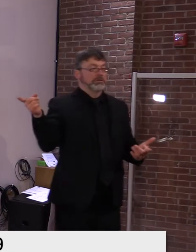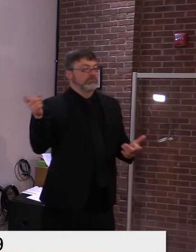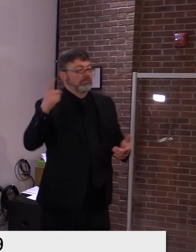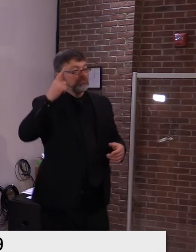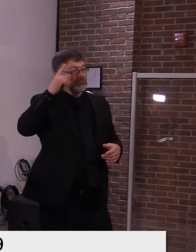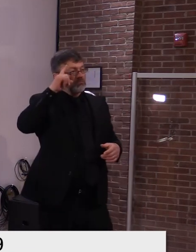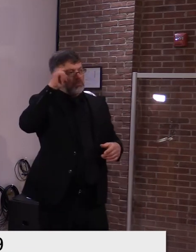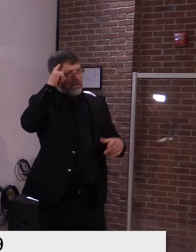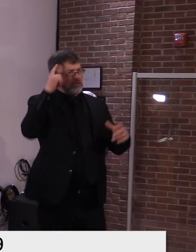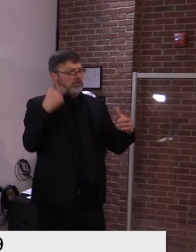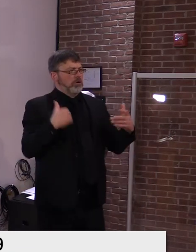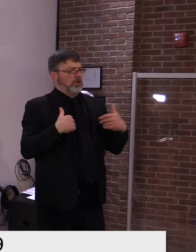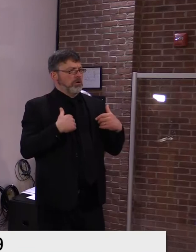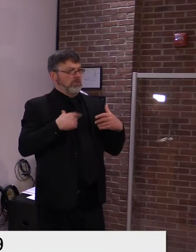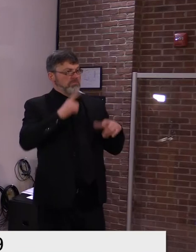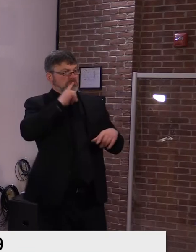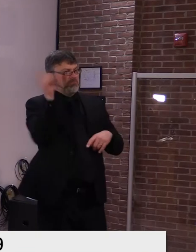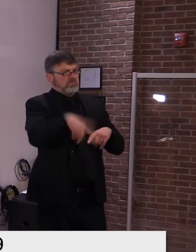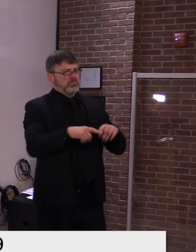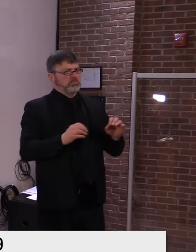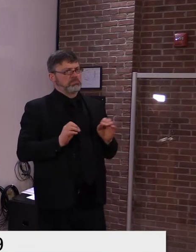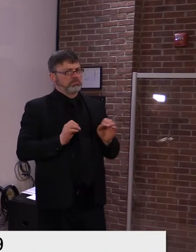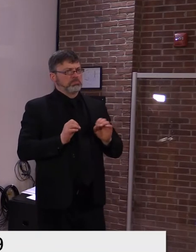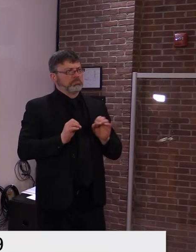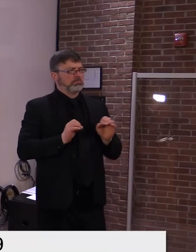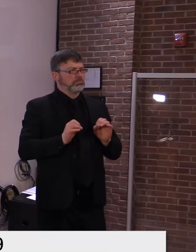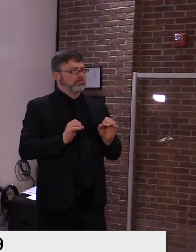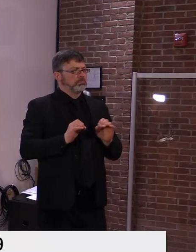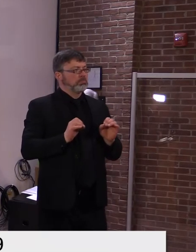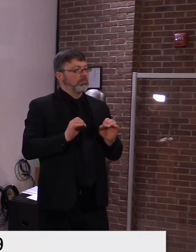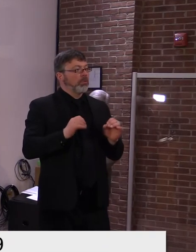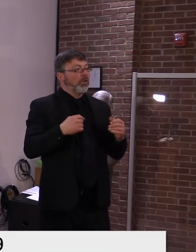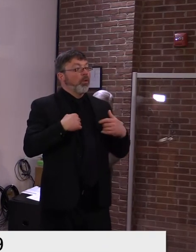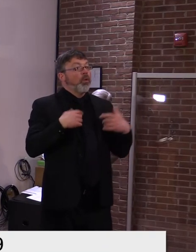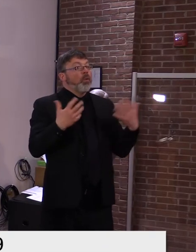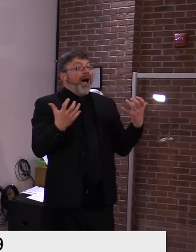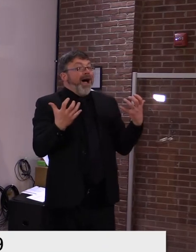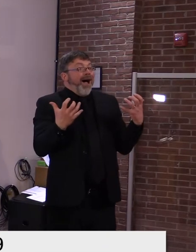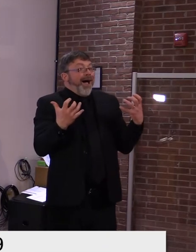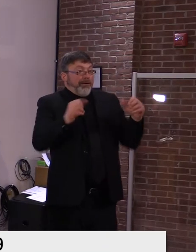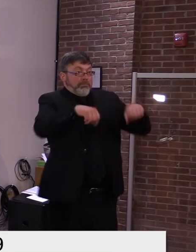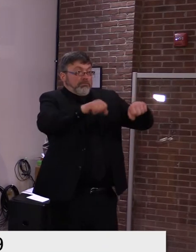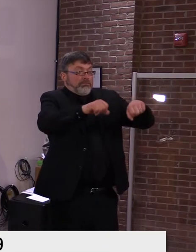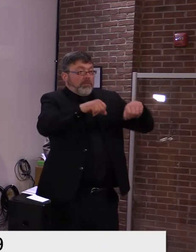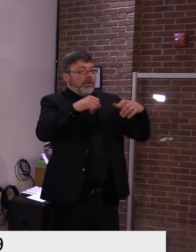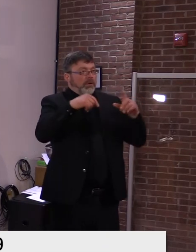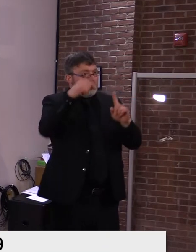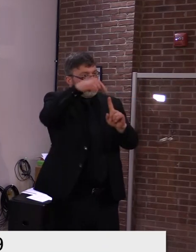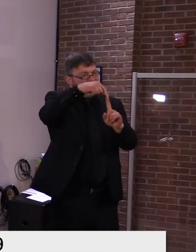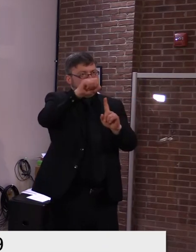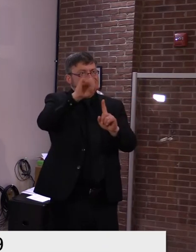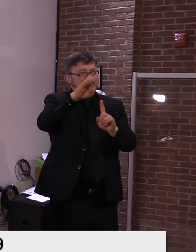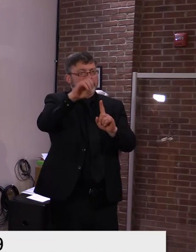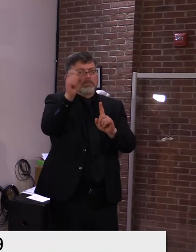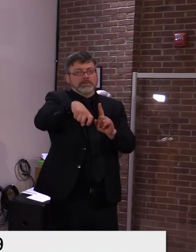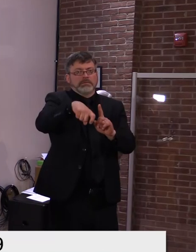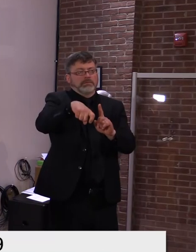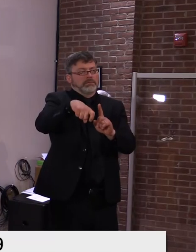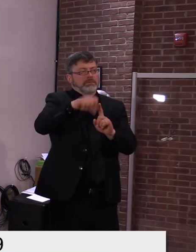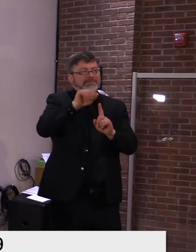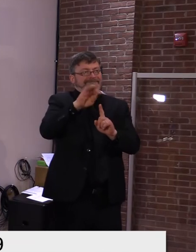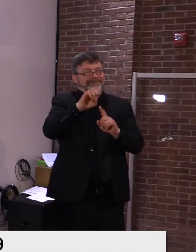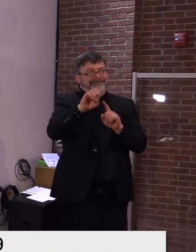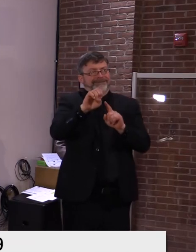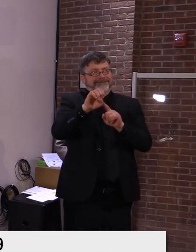school year. We want to make sure it's safe. We want to provide to try and